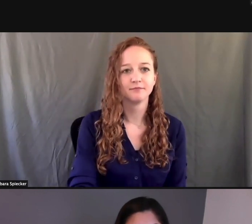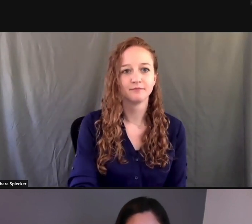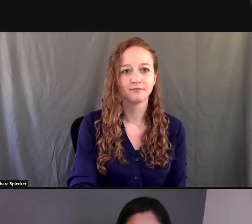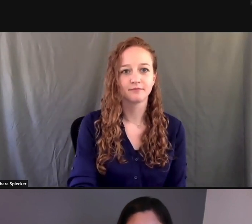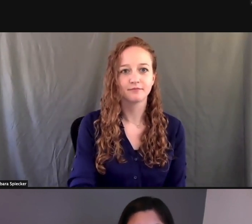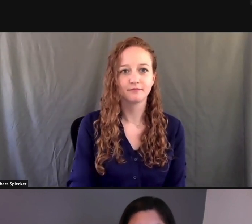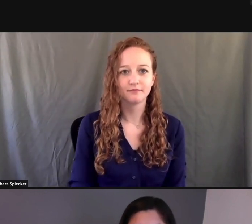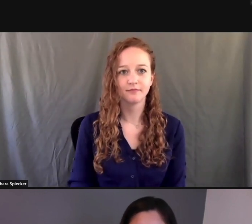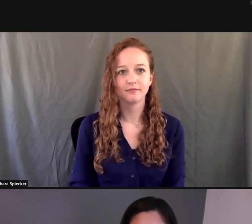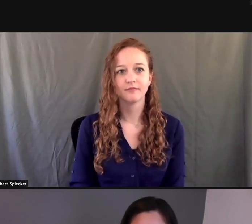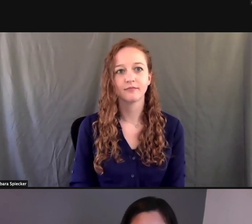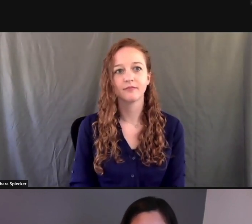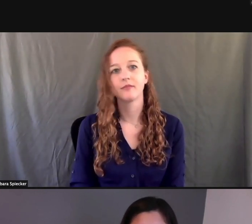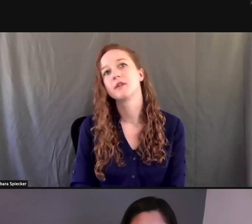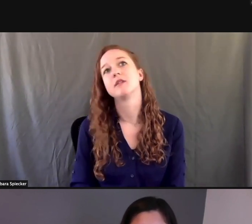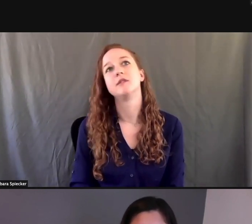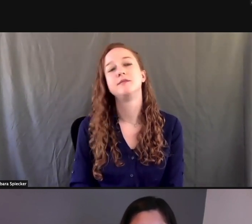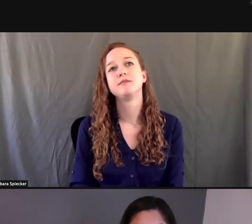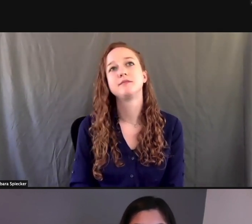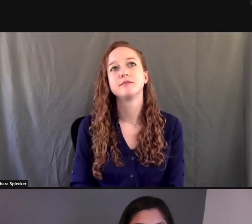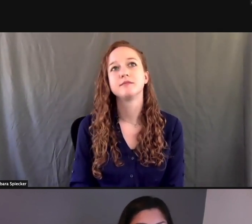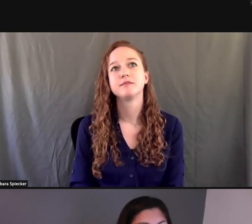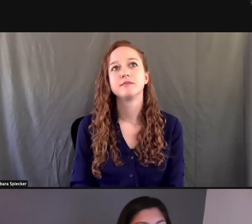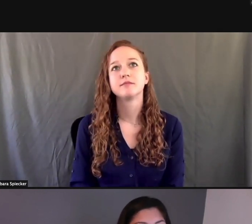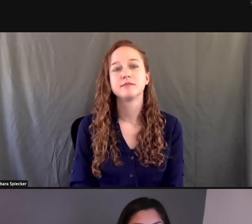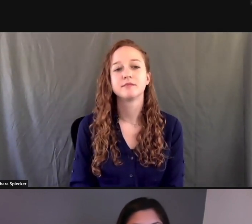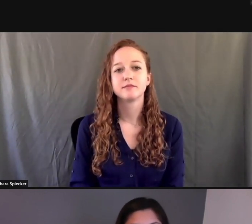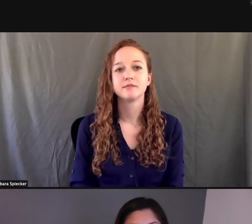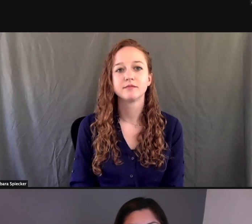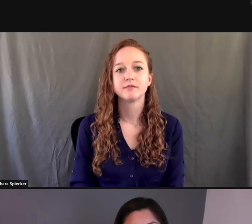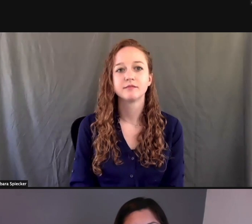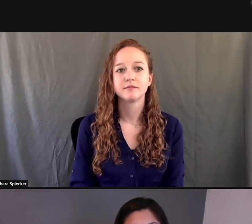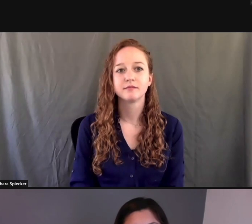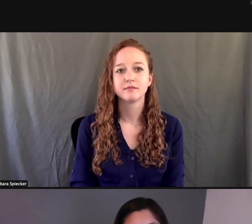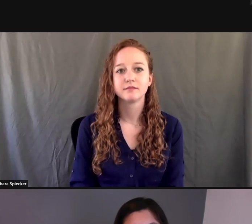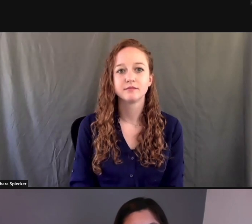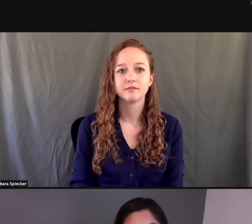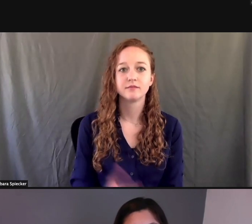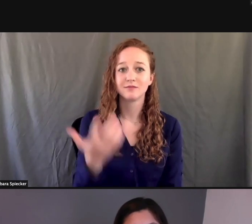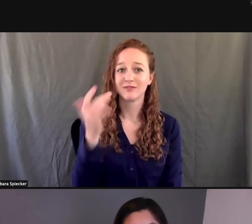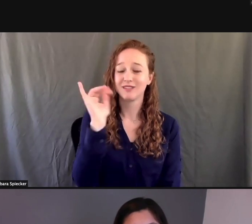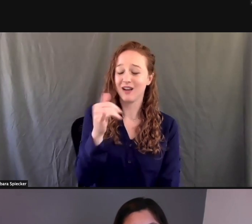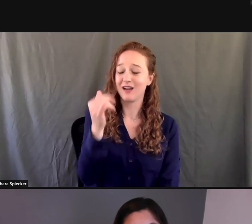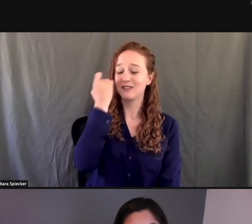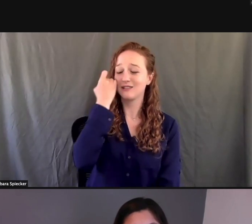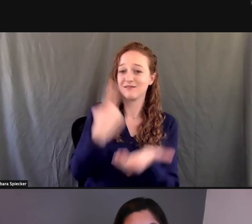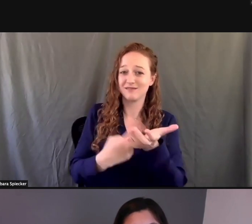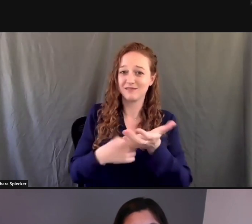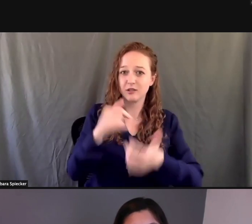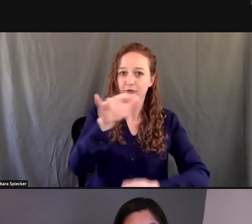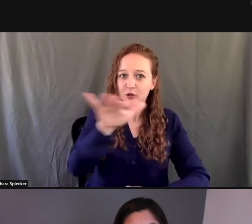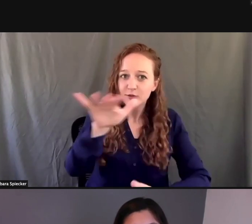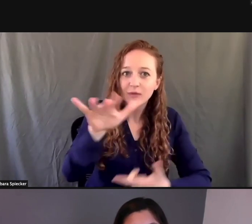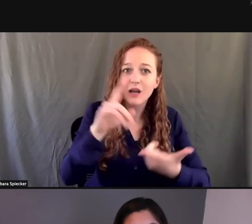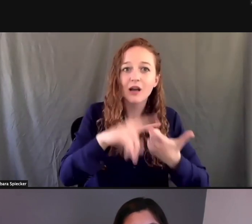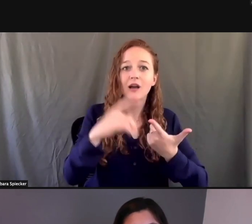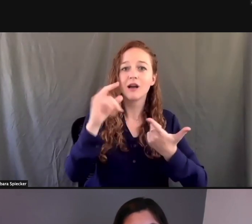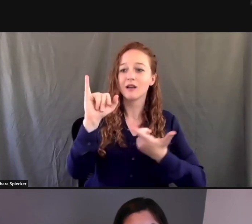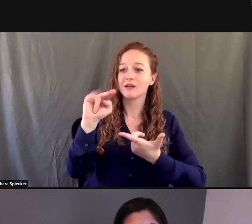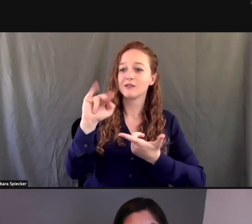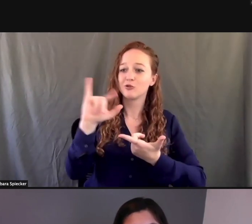and delivered is inconsistent, and maybe information is not clear, not conceptually accurate,